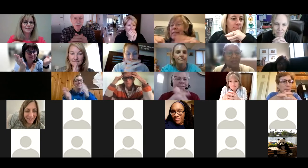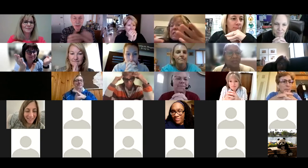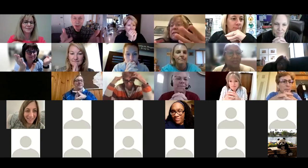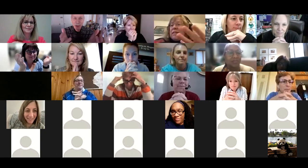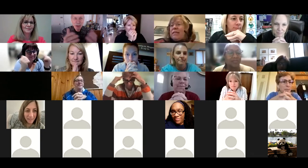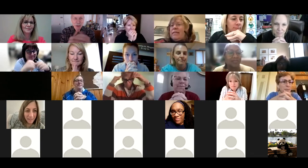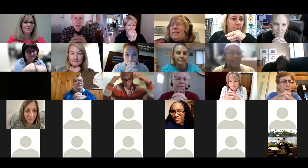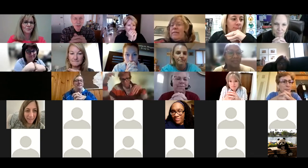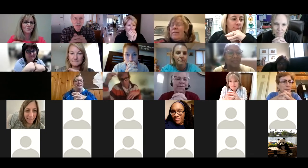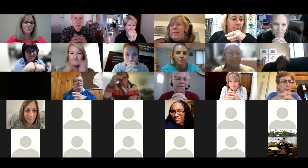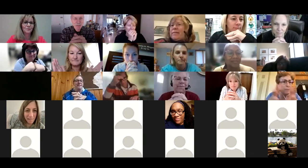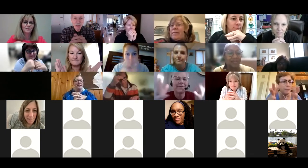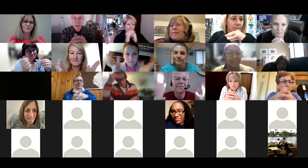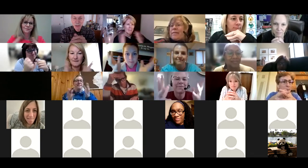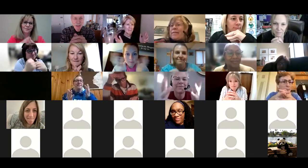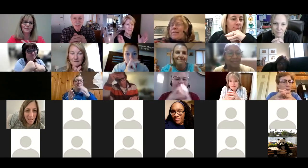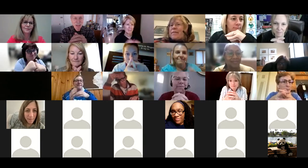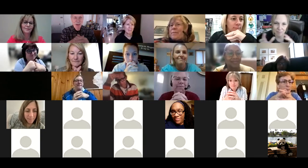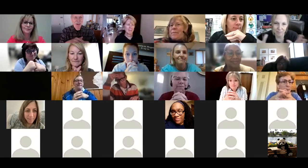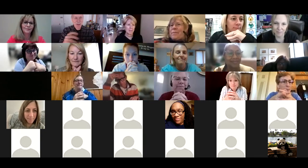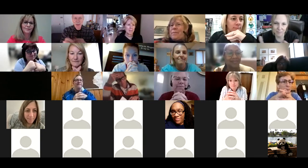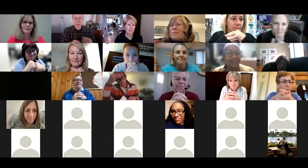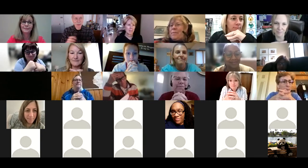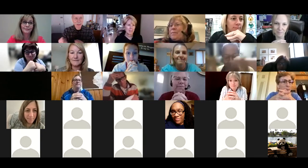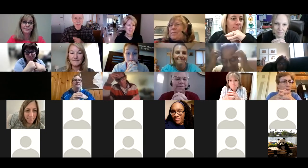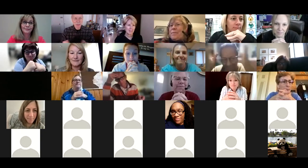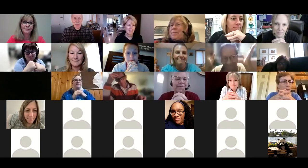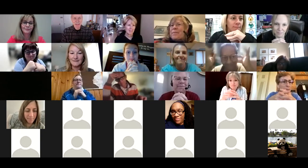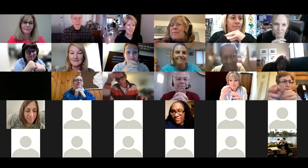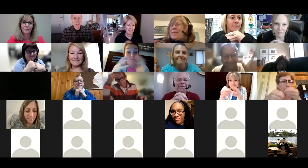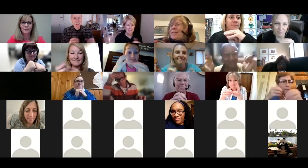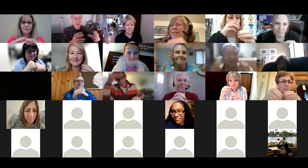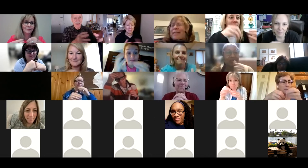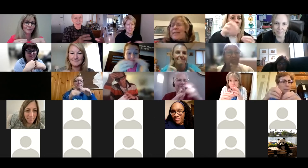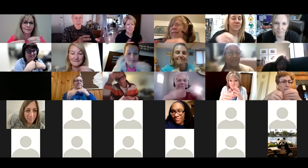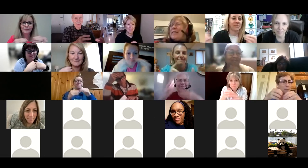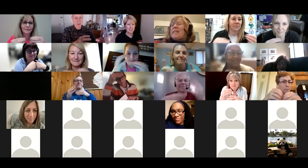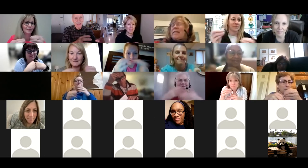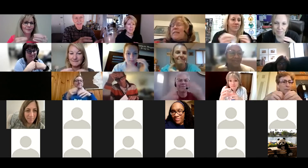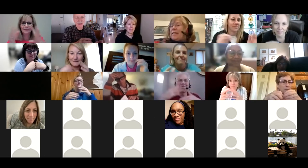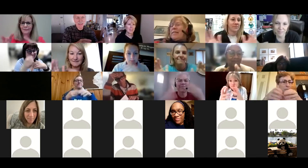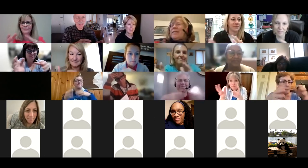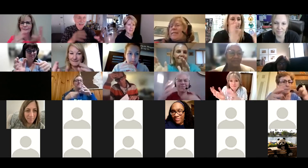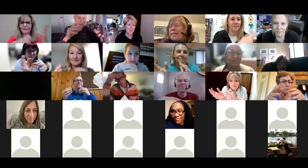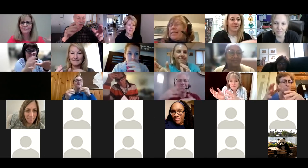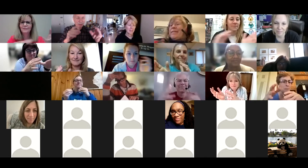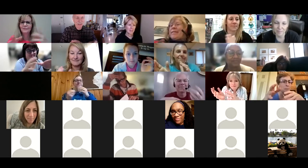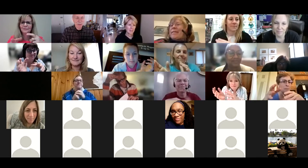You've done research. You've You know, it's a nightmare. You're going through all these pages and you're trying to find the quotation and how does it fit in the